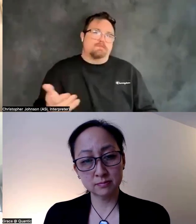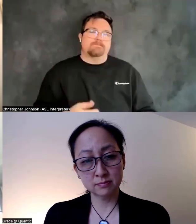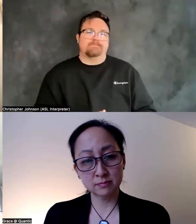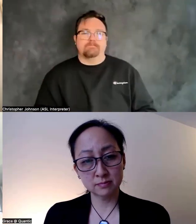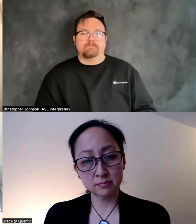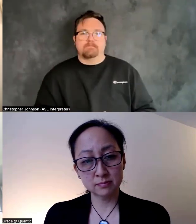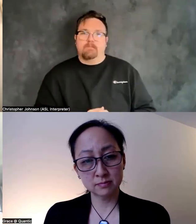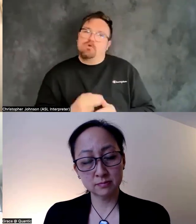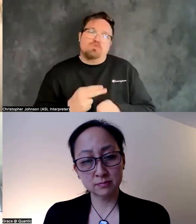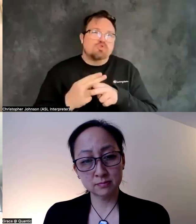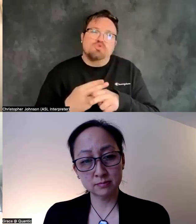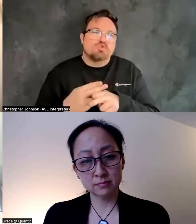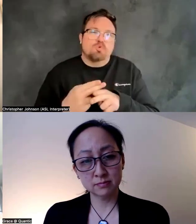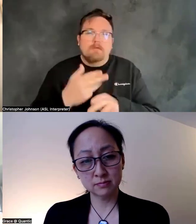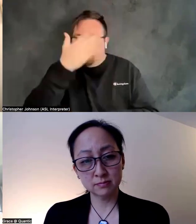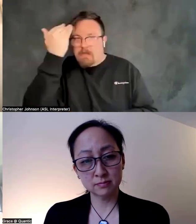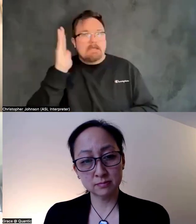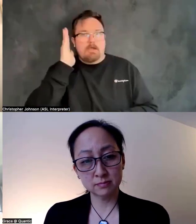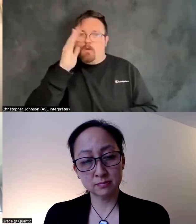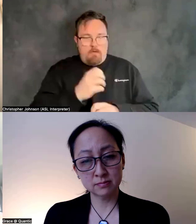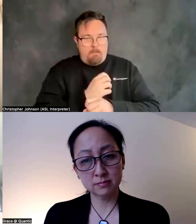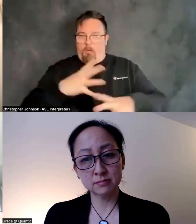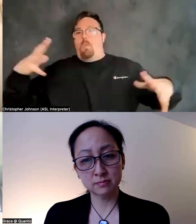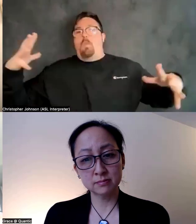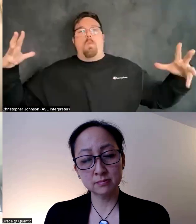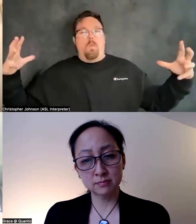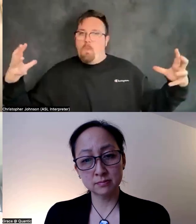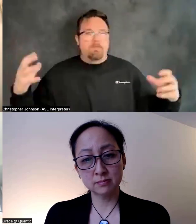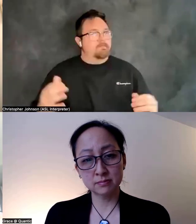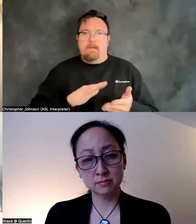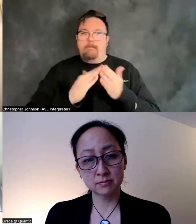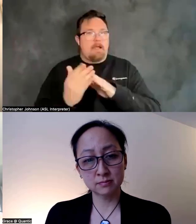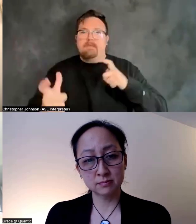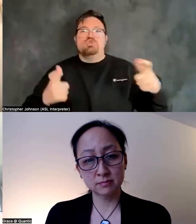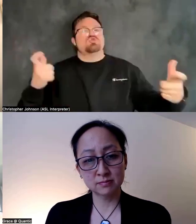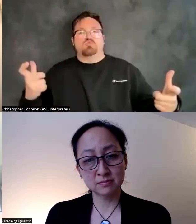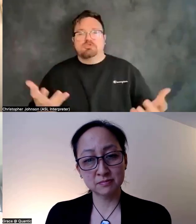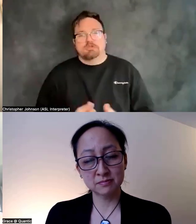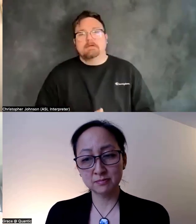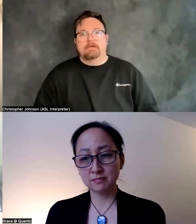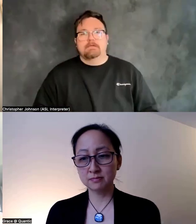very, very soon, because it's going to burst out. I mean, I think the problem that